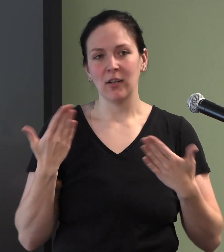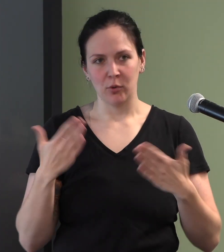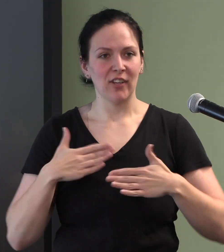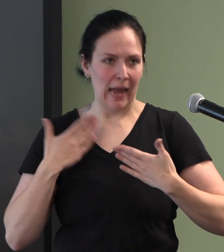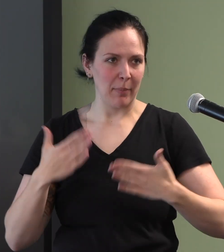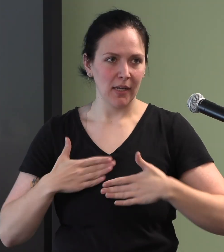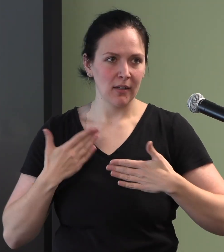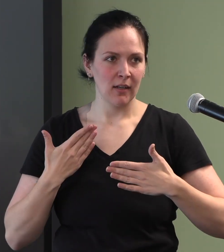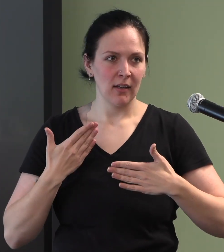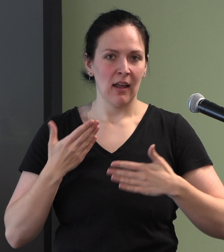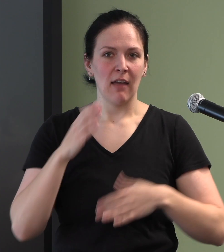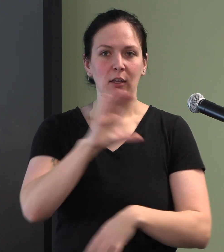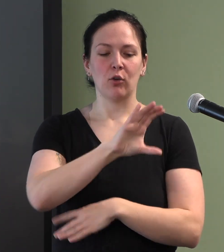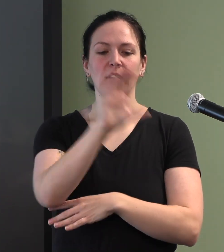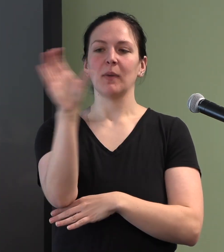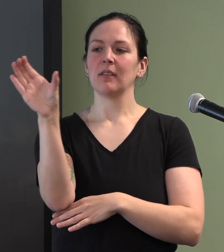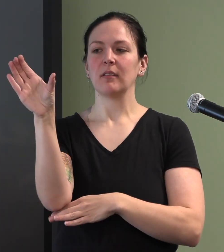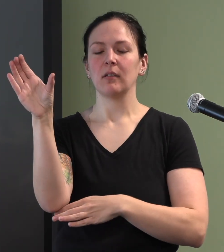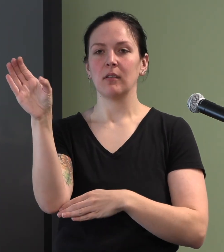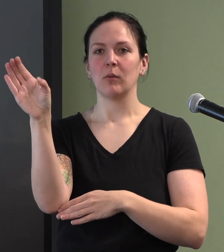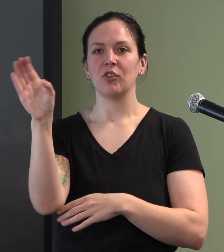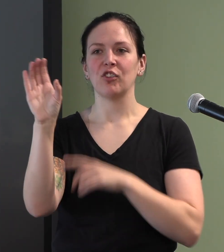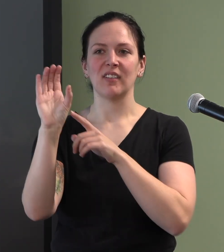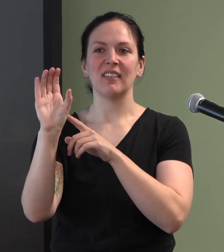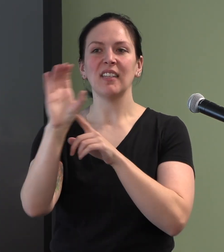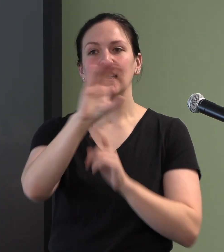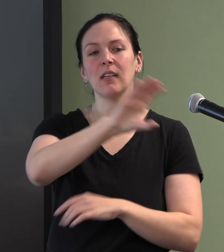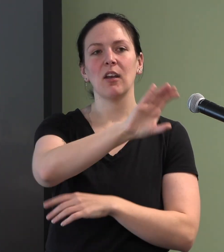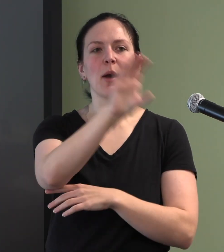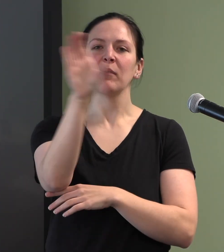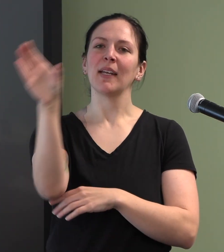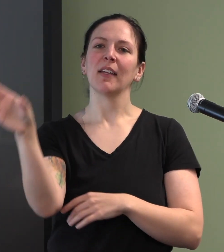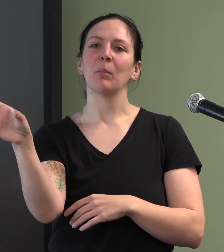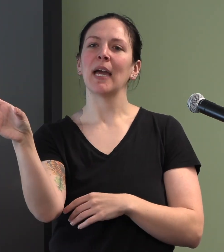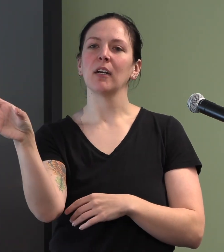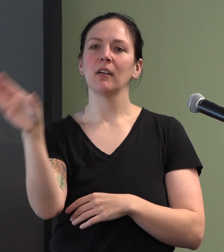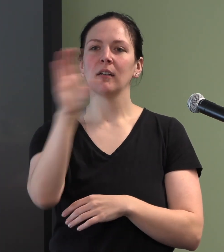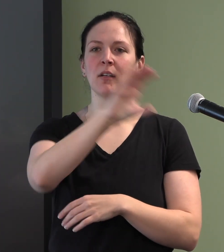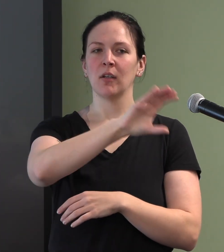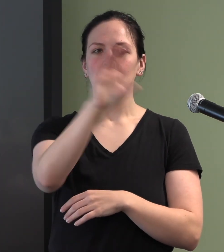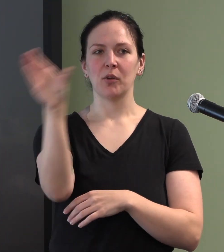which is happy, and then Christmas, which is just a C, and you kind of make like a banner with your